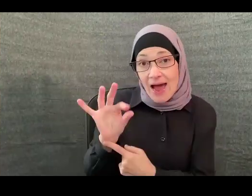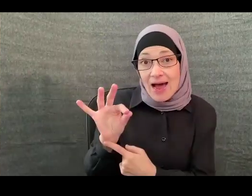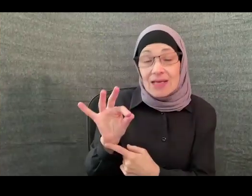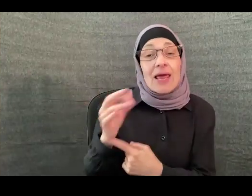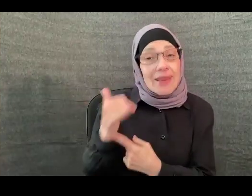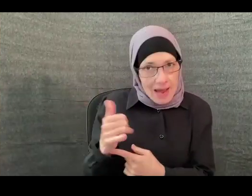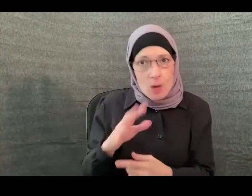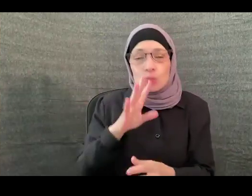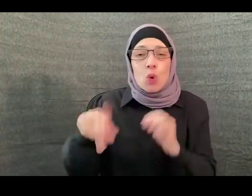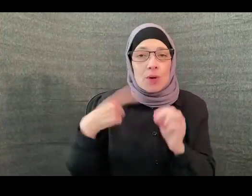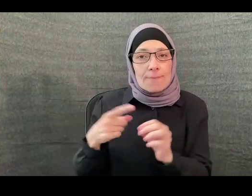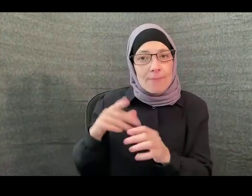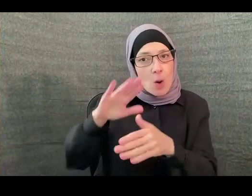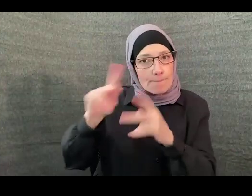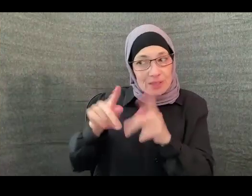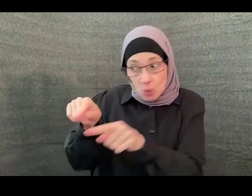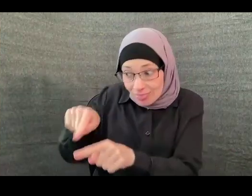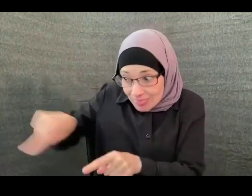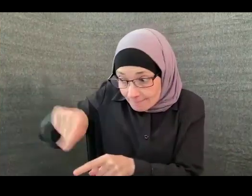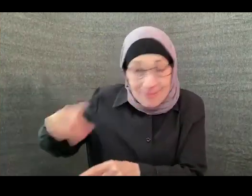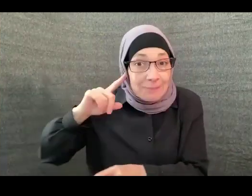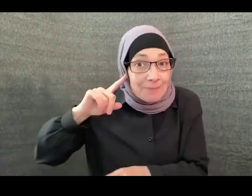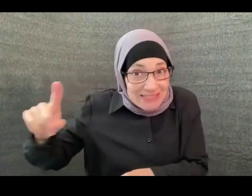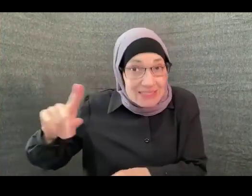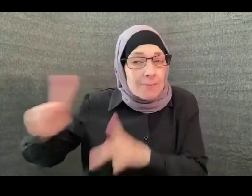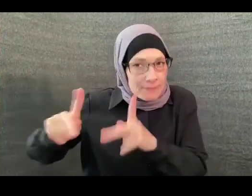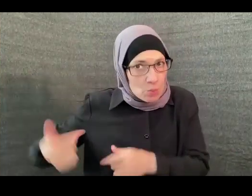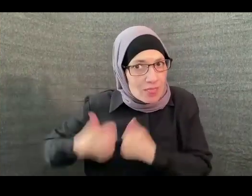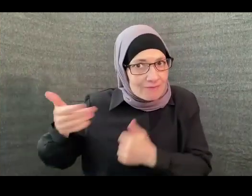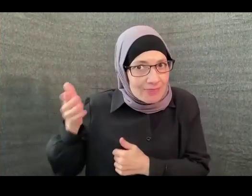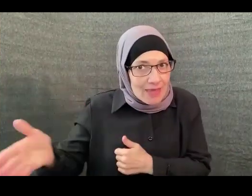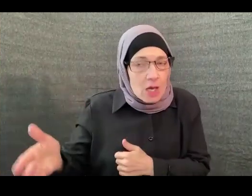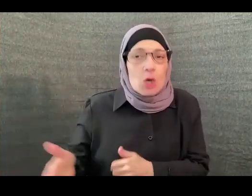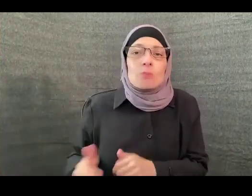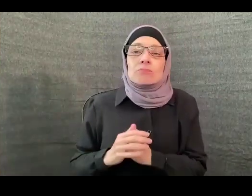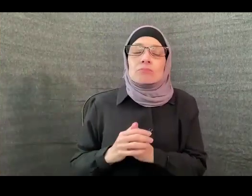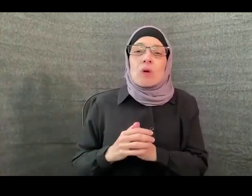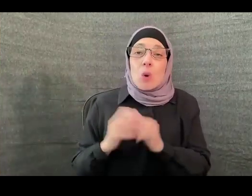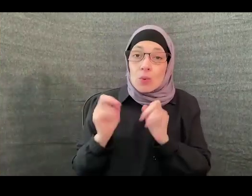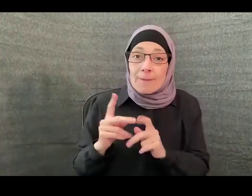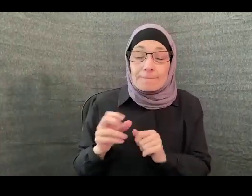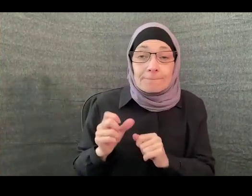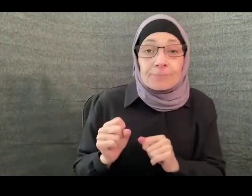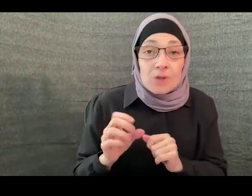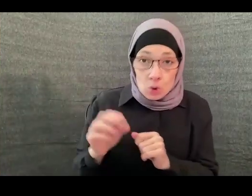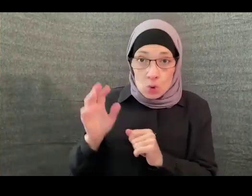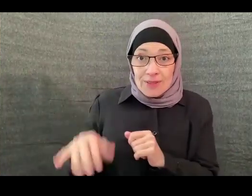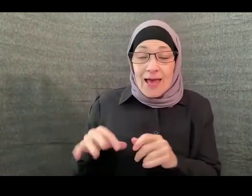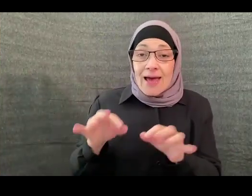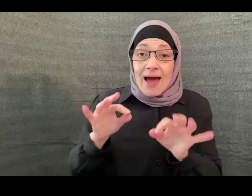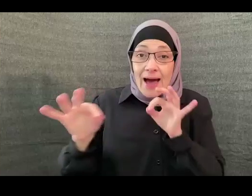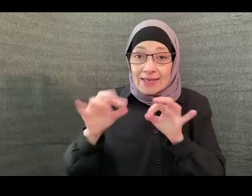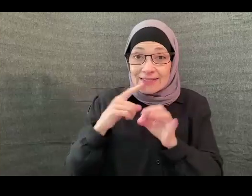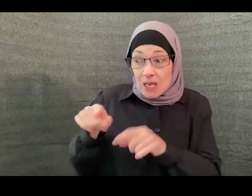How does the ayah label them? It says, and those who had homes